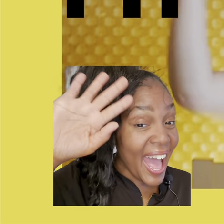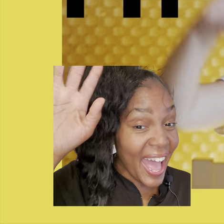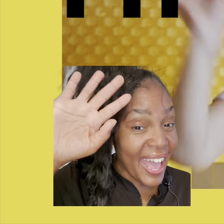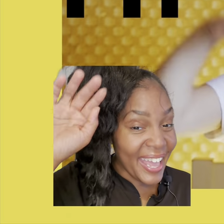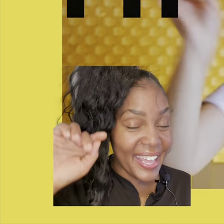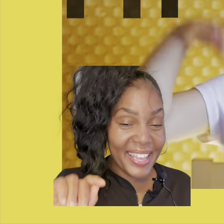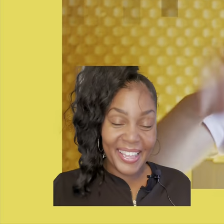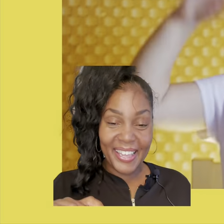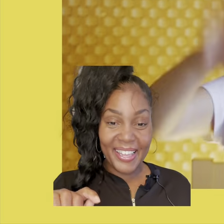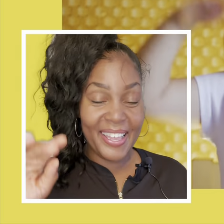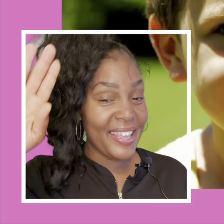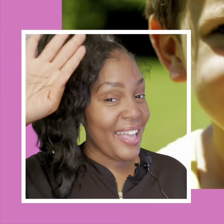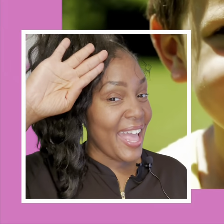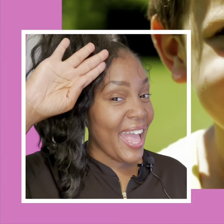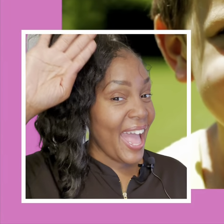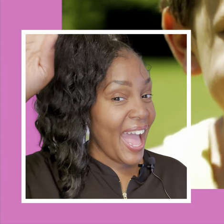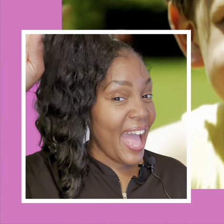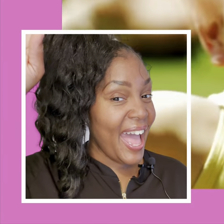Hi.